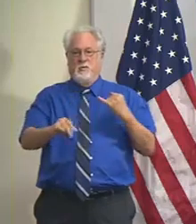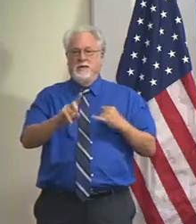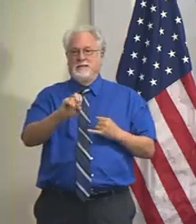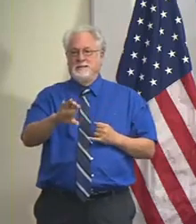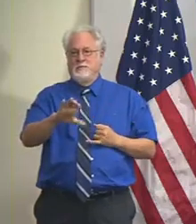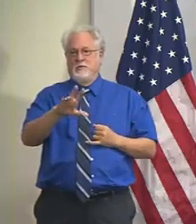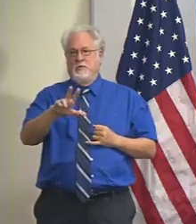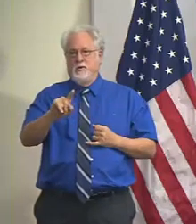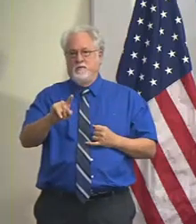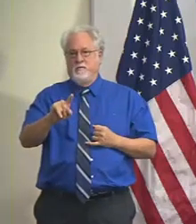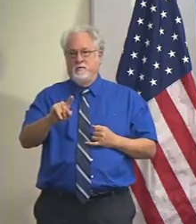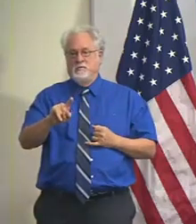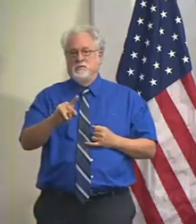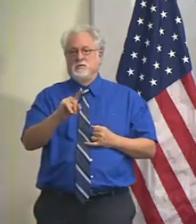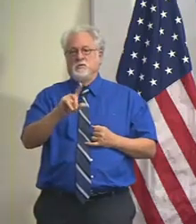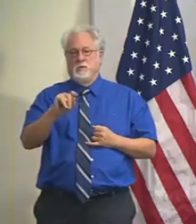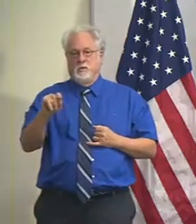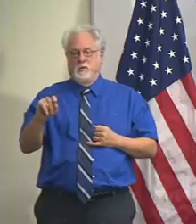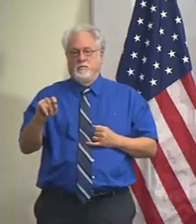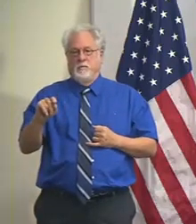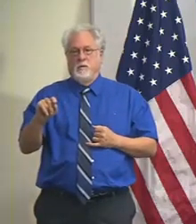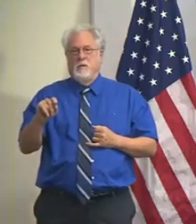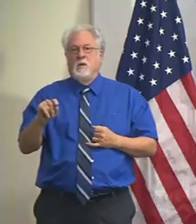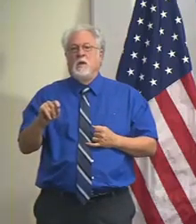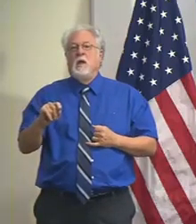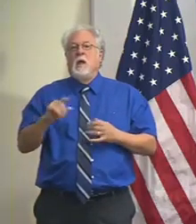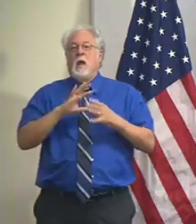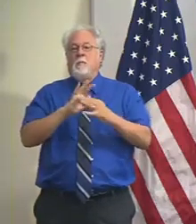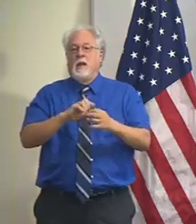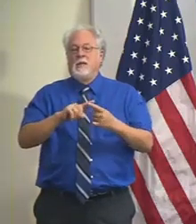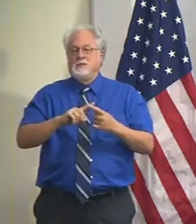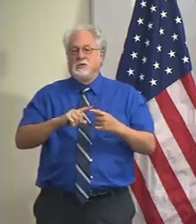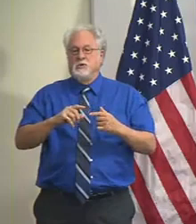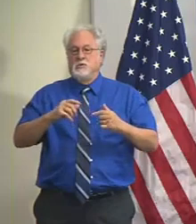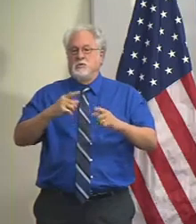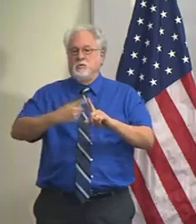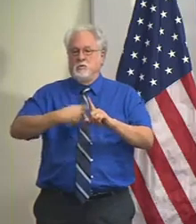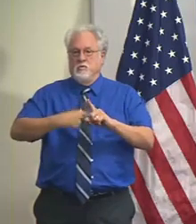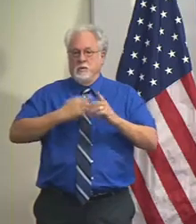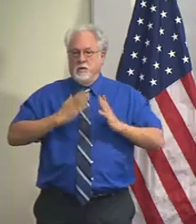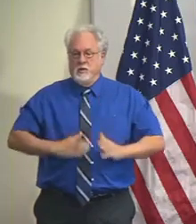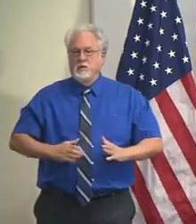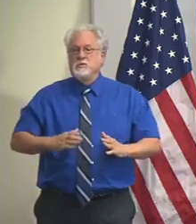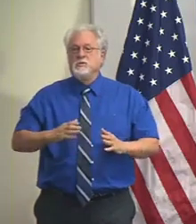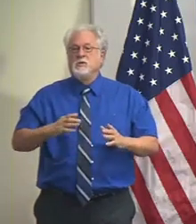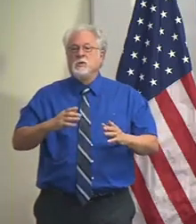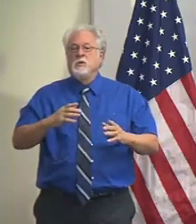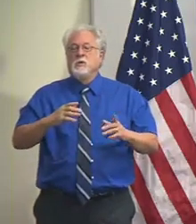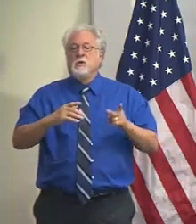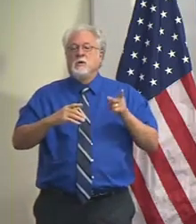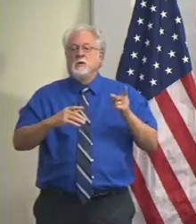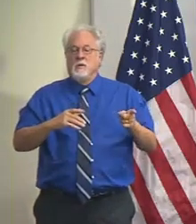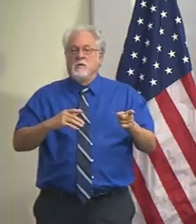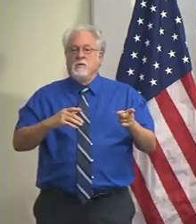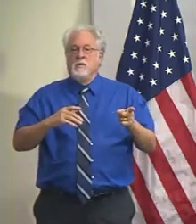the 31st of 2020. It applies to tenants or lessees or residents of residential property